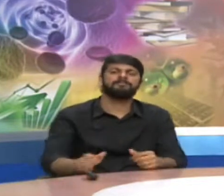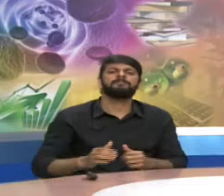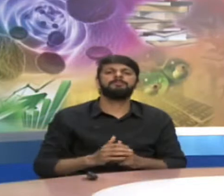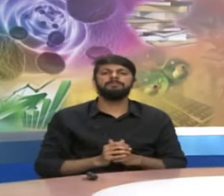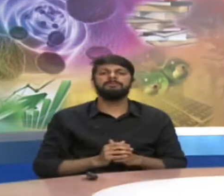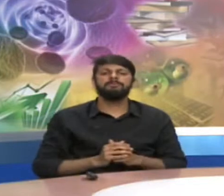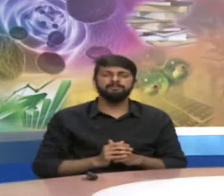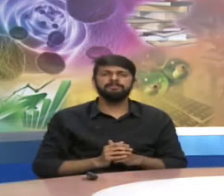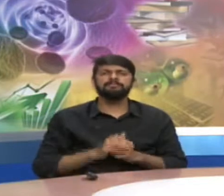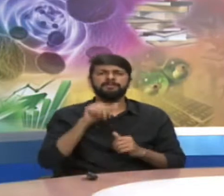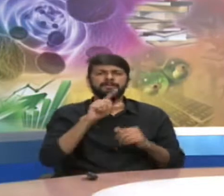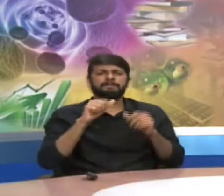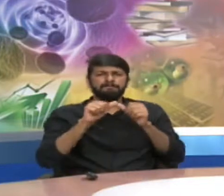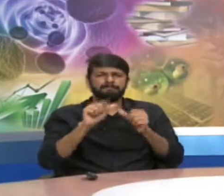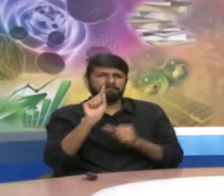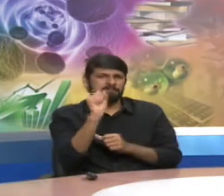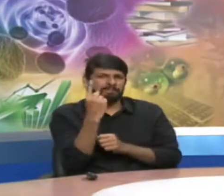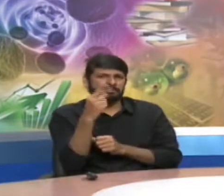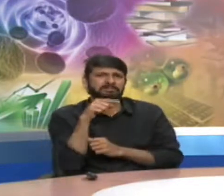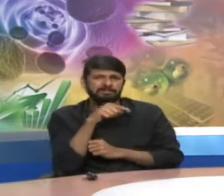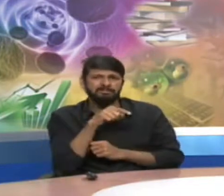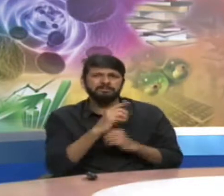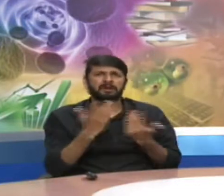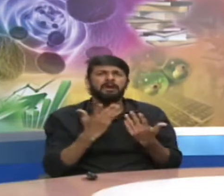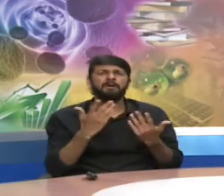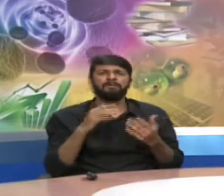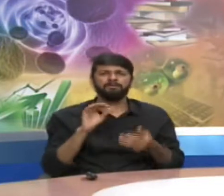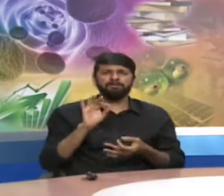So answers from painting 3.